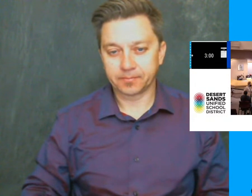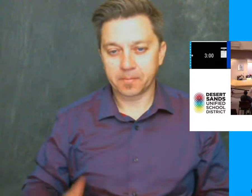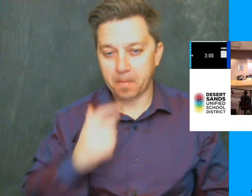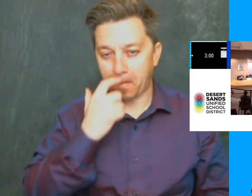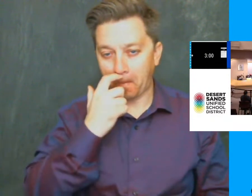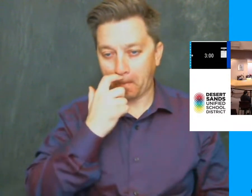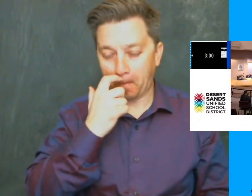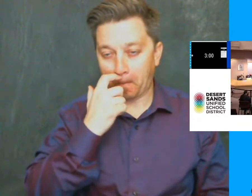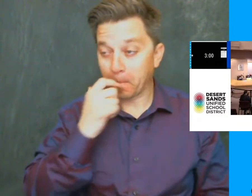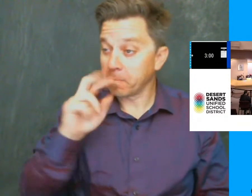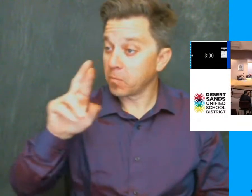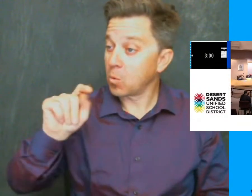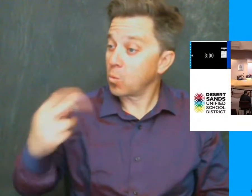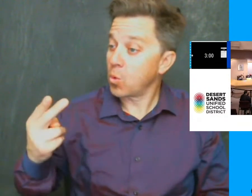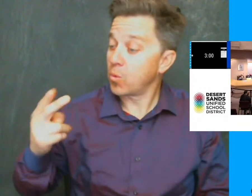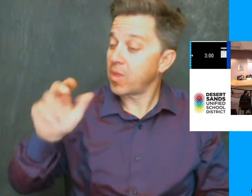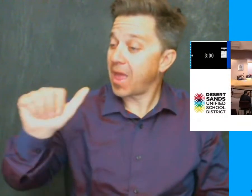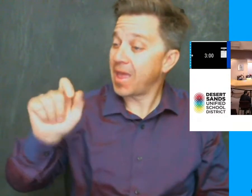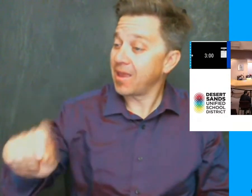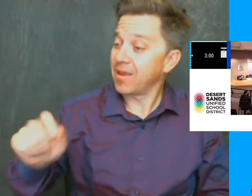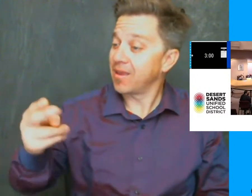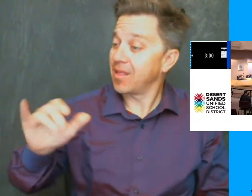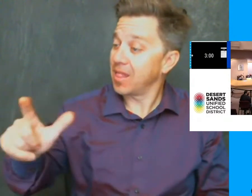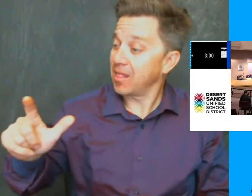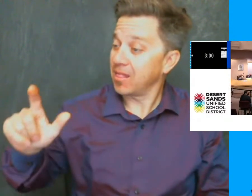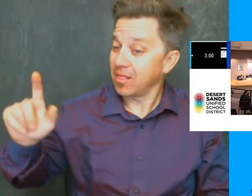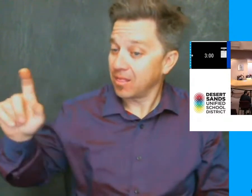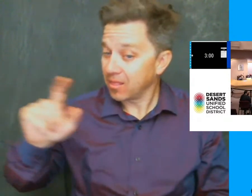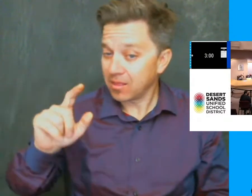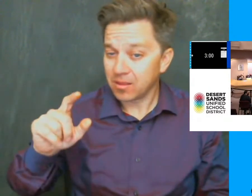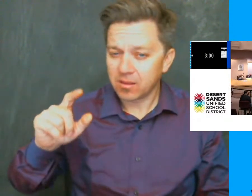Ruth A. Hill. Okay.